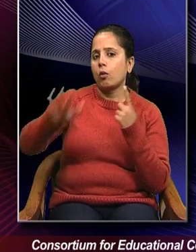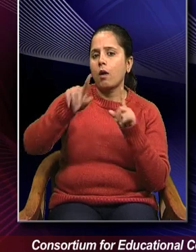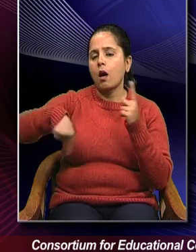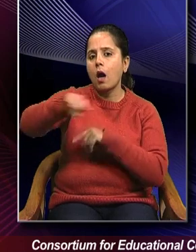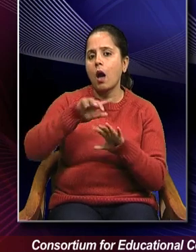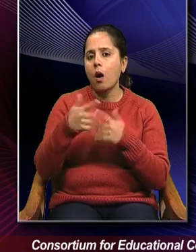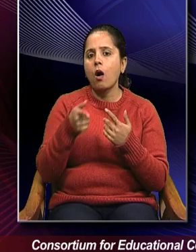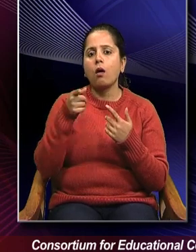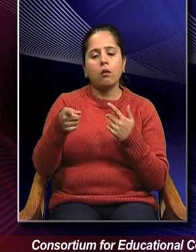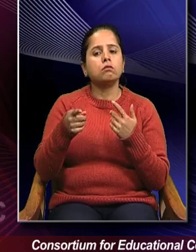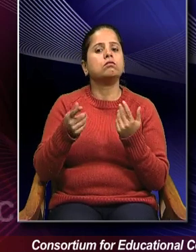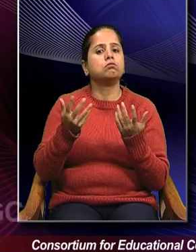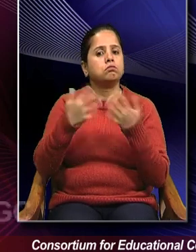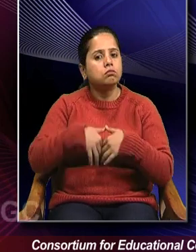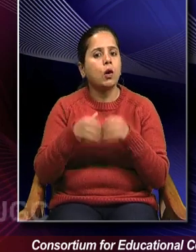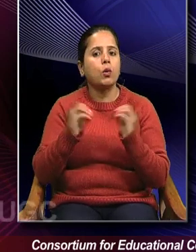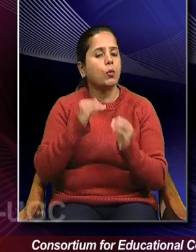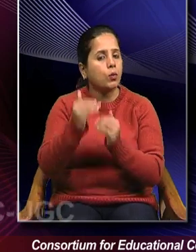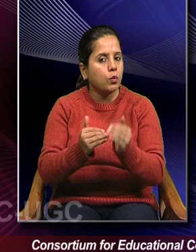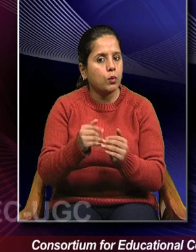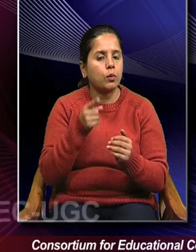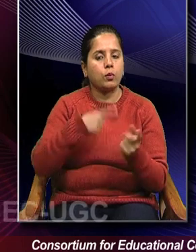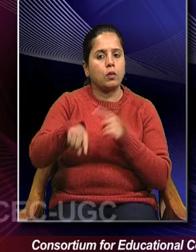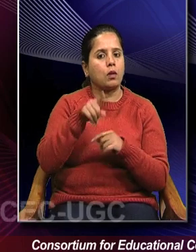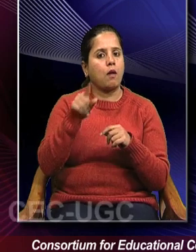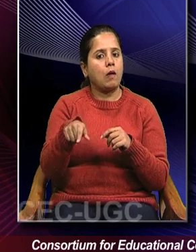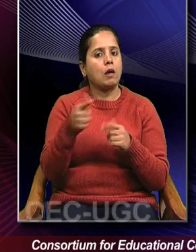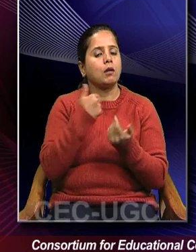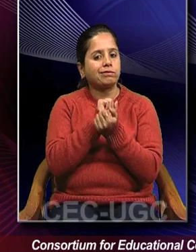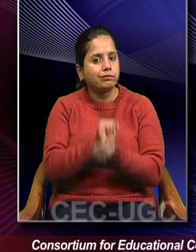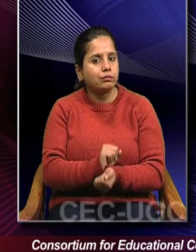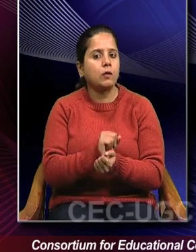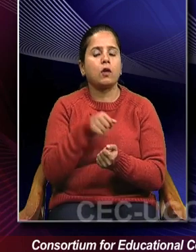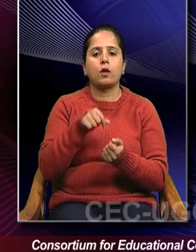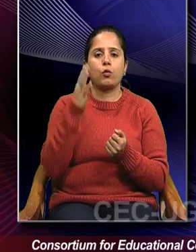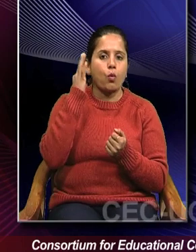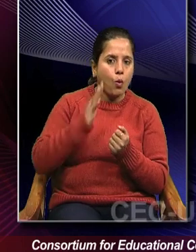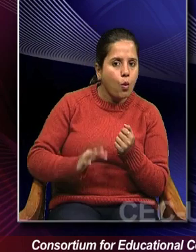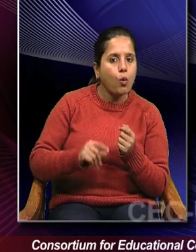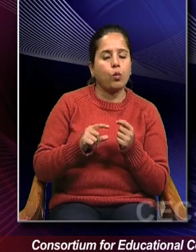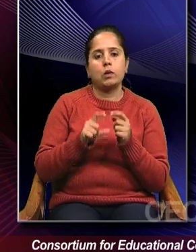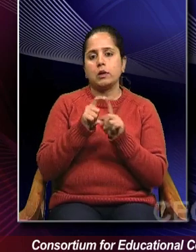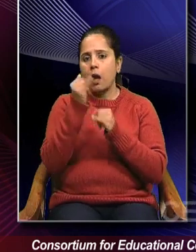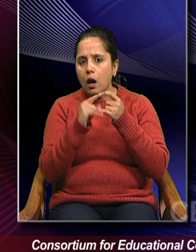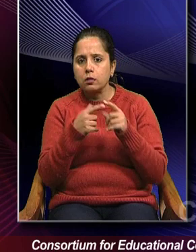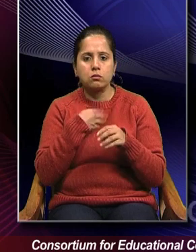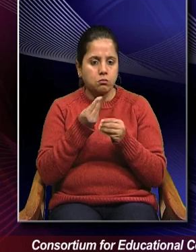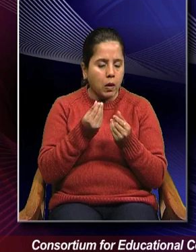did not settle in Africa. They were content with the slaves, gold, dust and ivory which was coming from there.